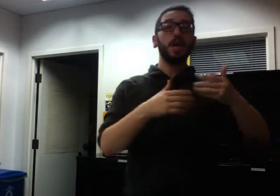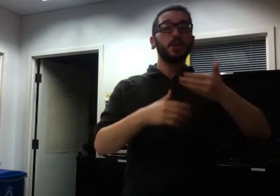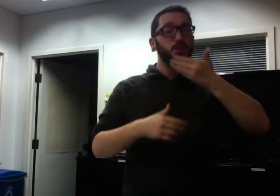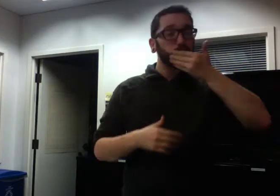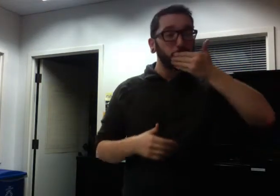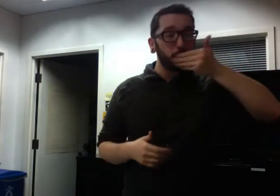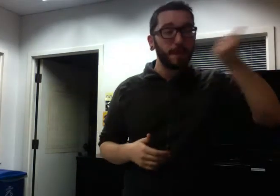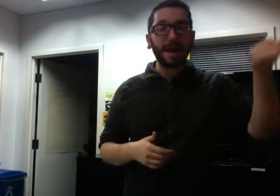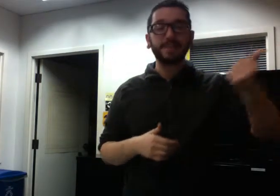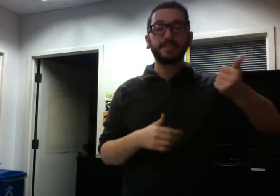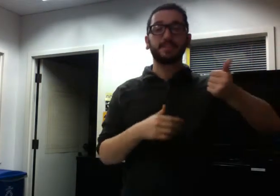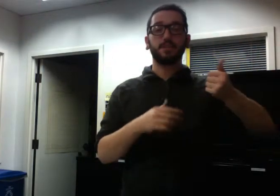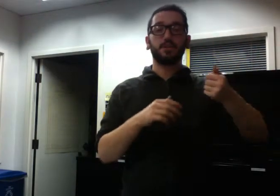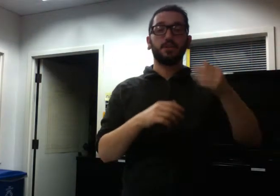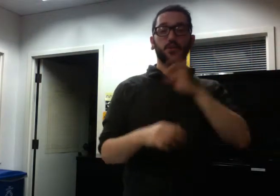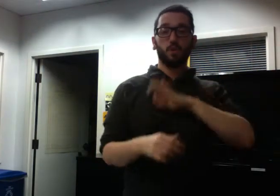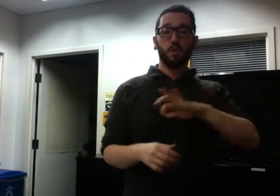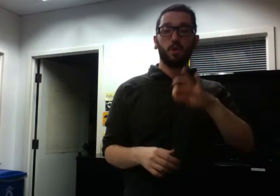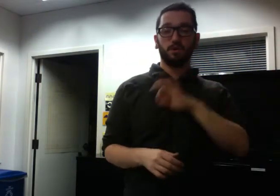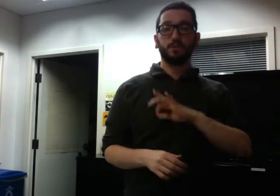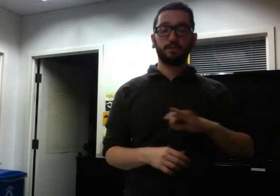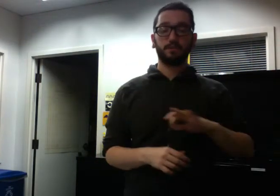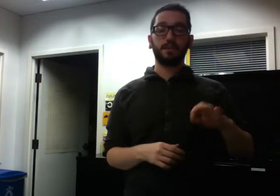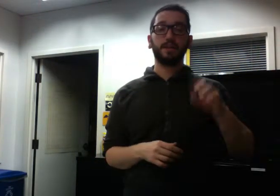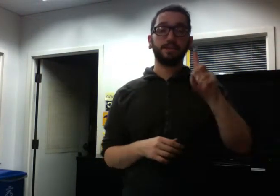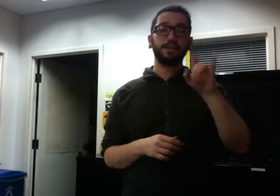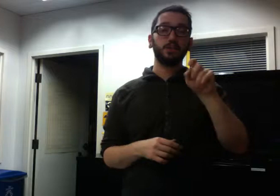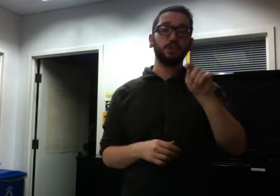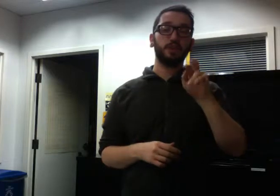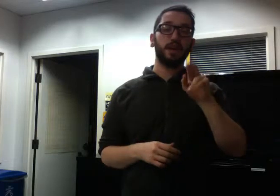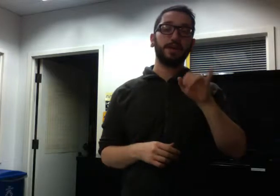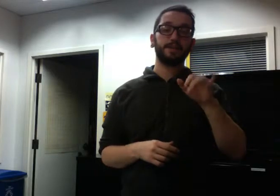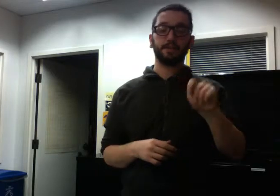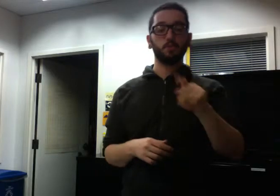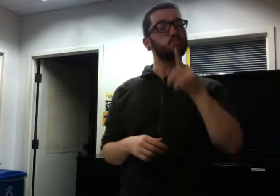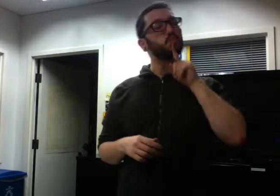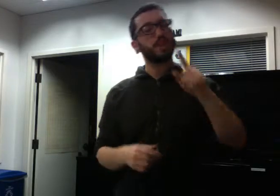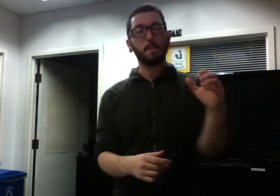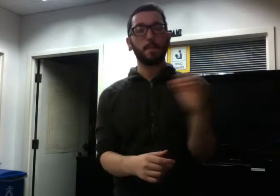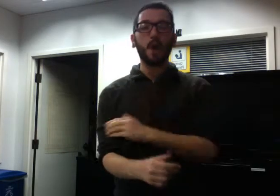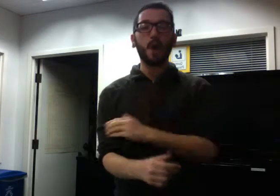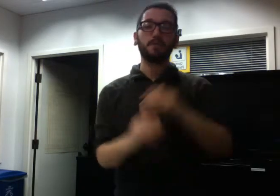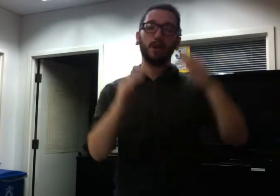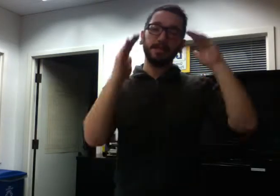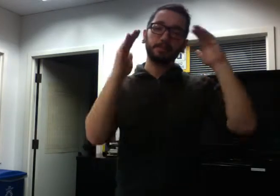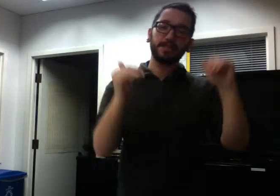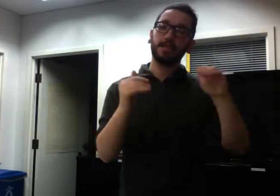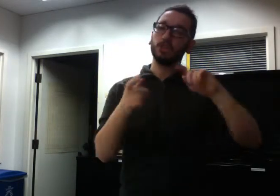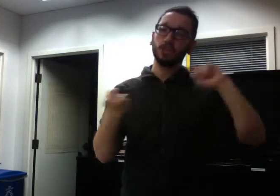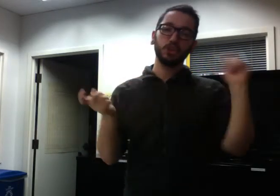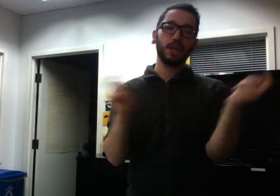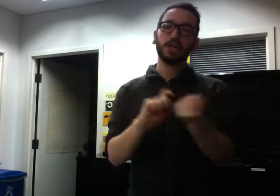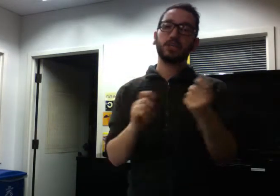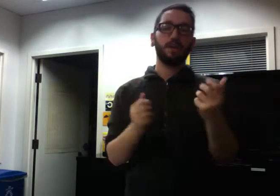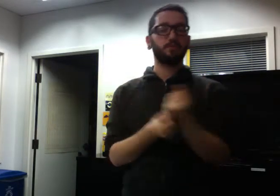Another example of how powerful expectations are in determining events was shown in a research project conducted in